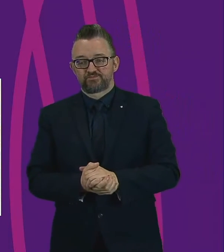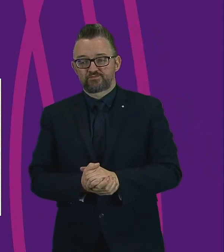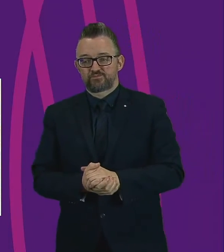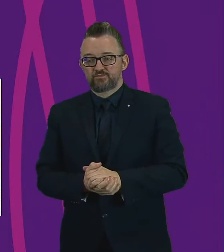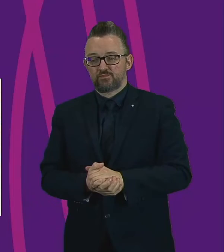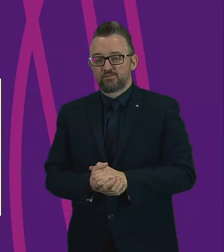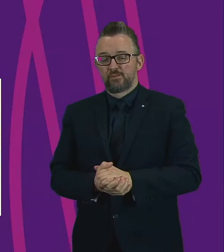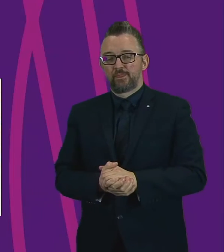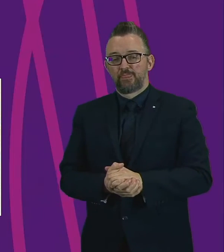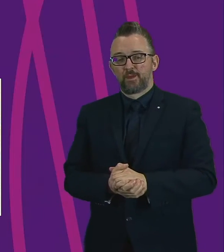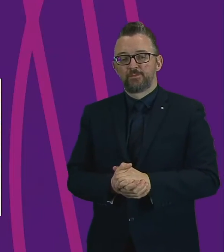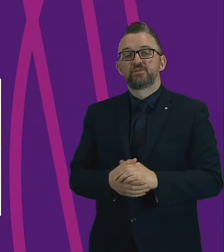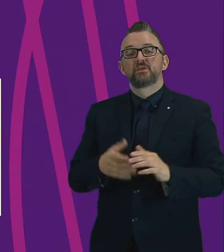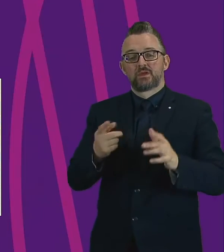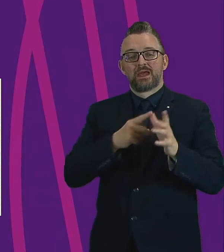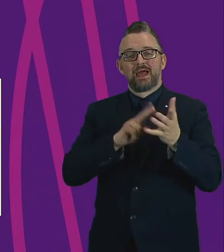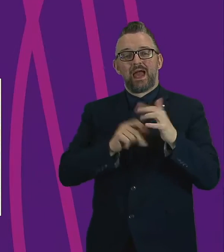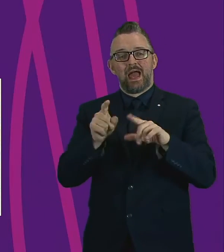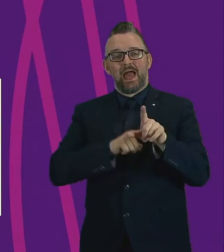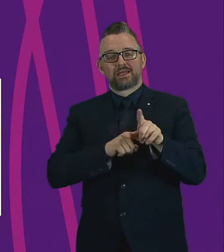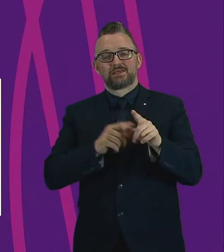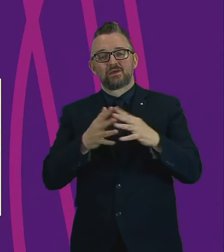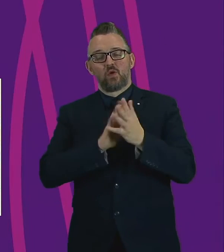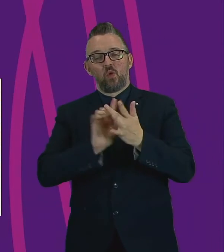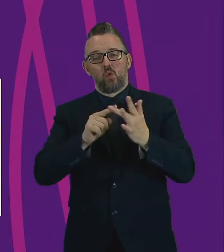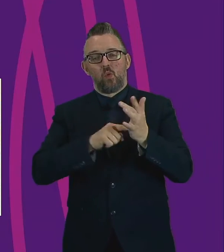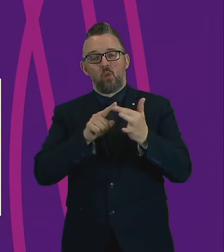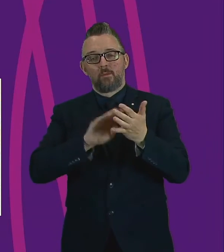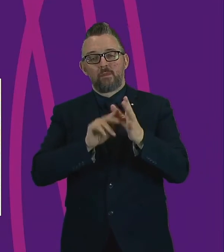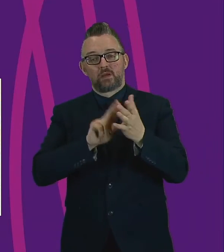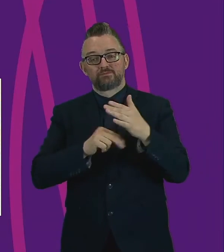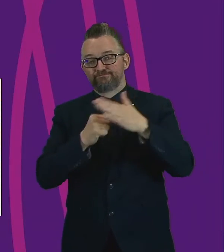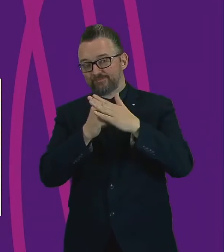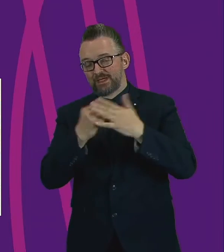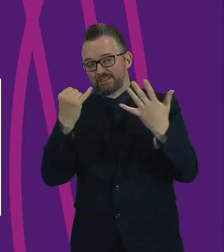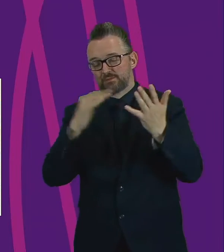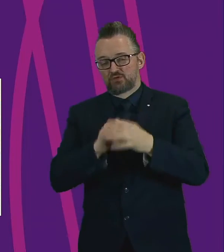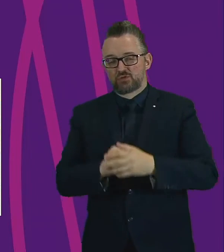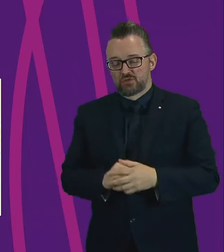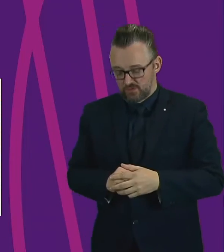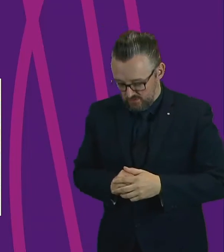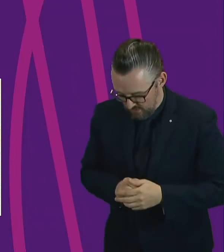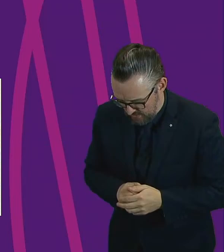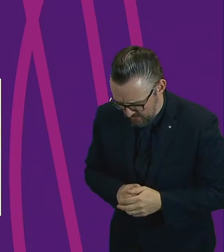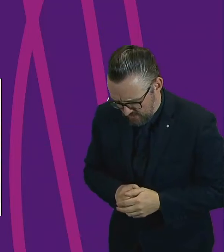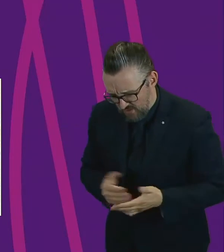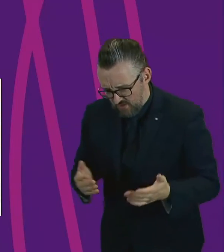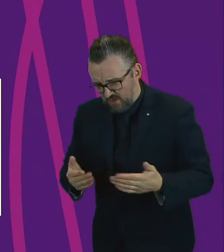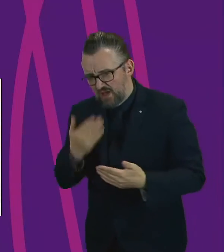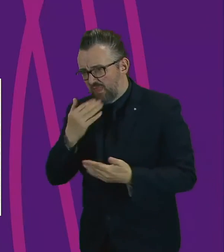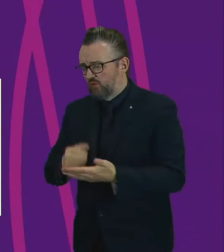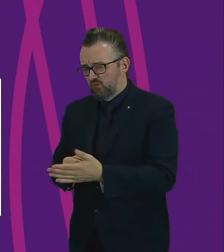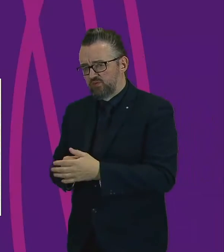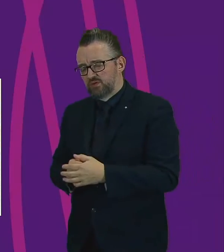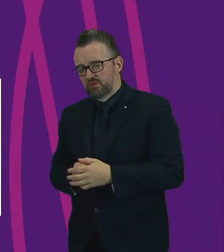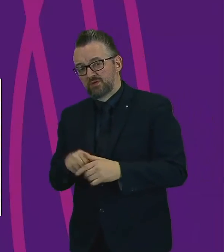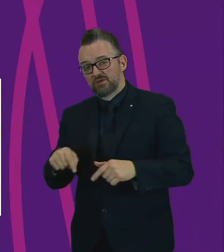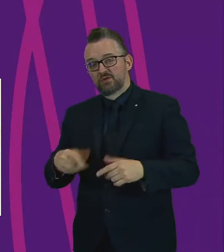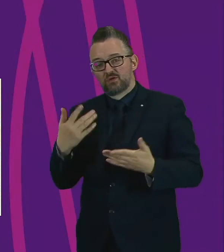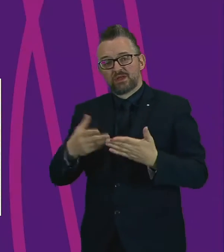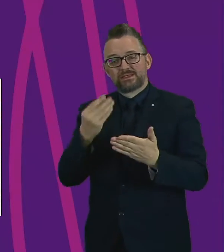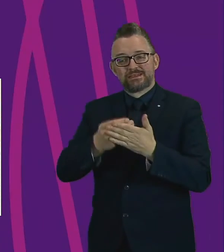Andy Whiteman, please, for up to 6 minutes. Thanks very much, Presiding Officer. As been noted by many people, of course, this is an economic